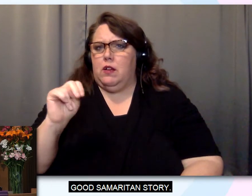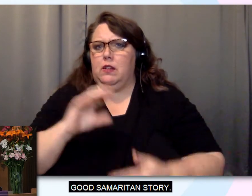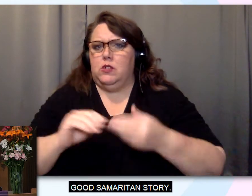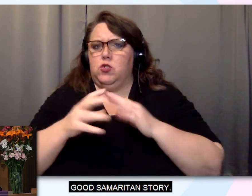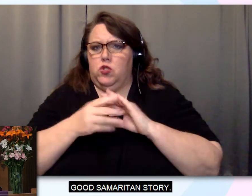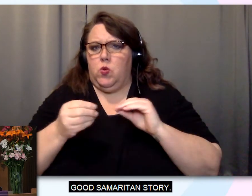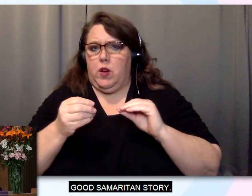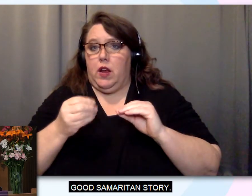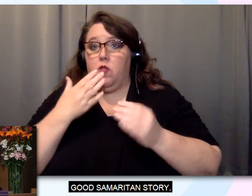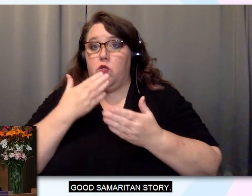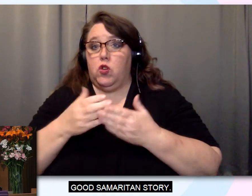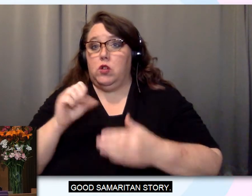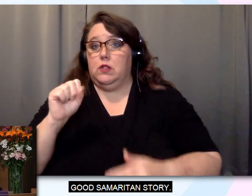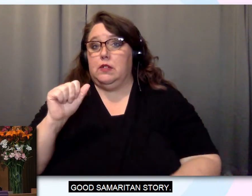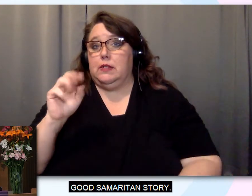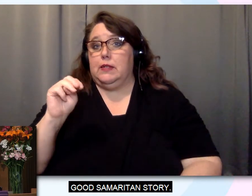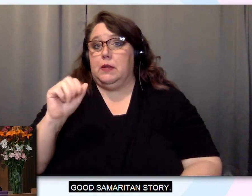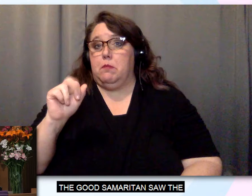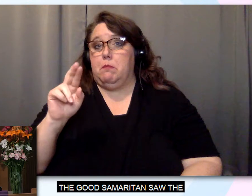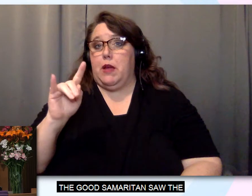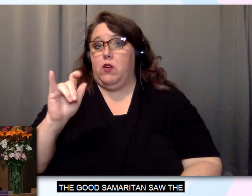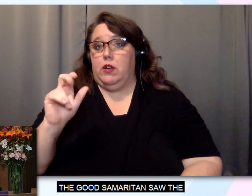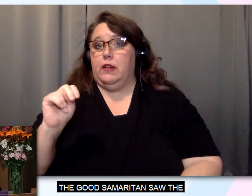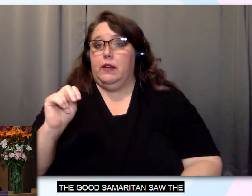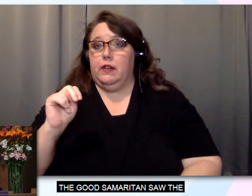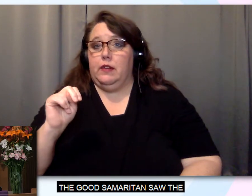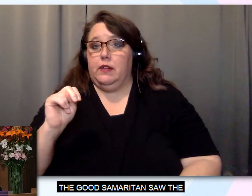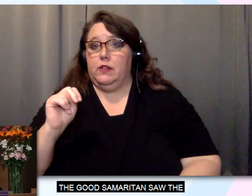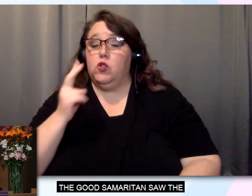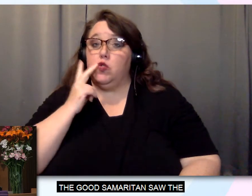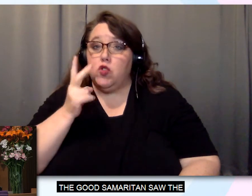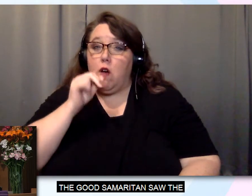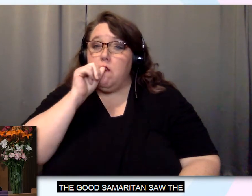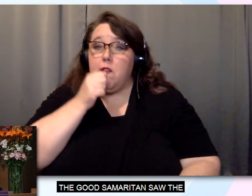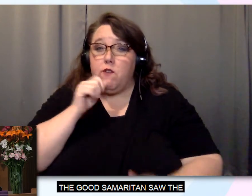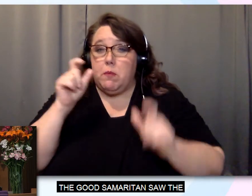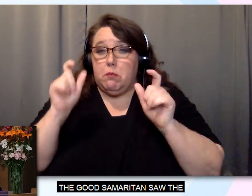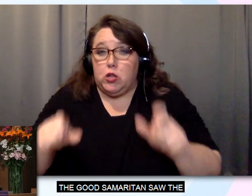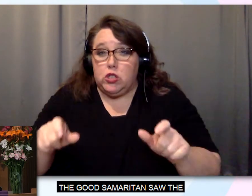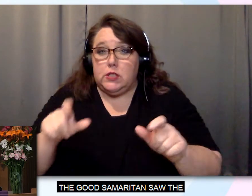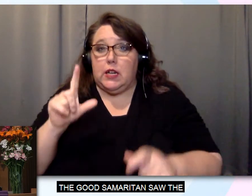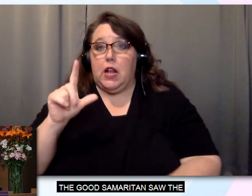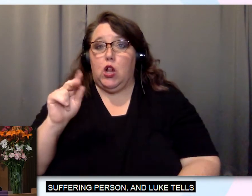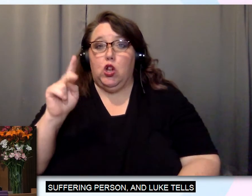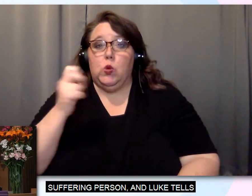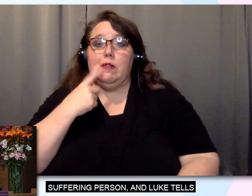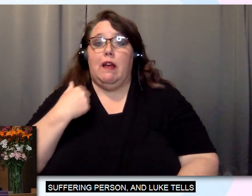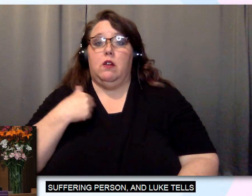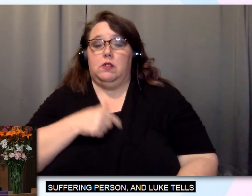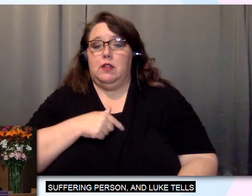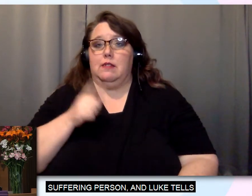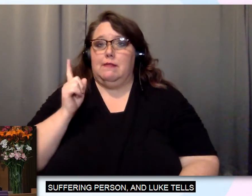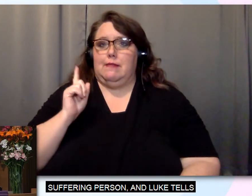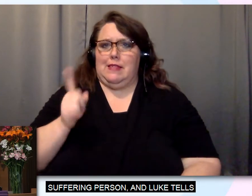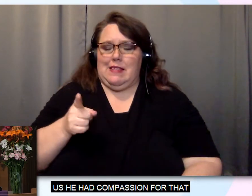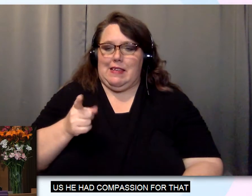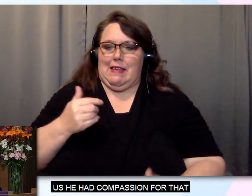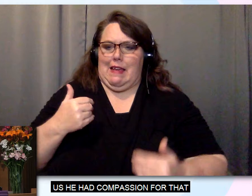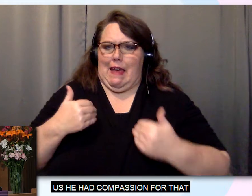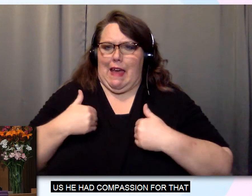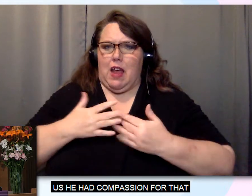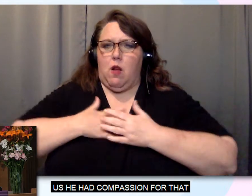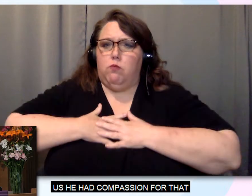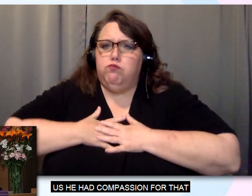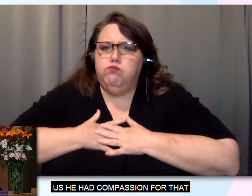Samaritan story. The Good Samaritan saw the suffering person, and Luke tells us